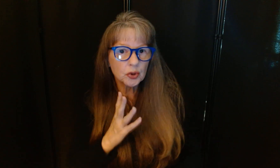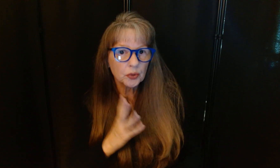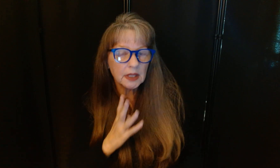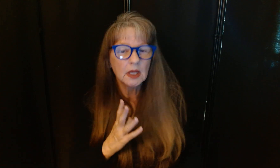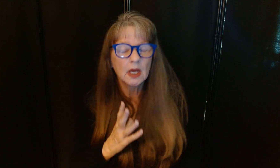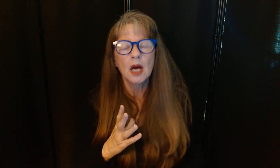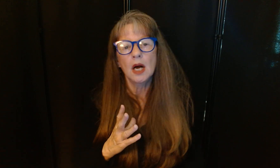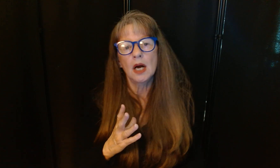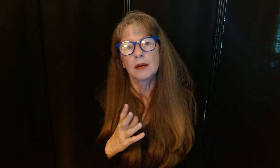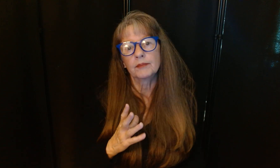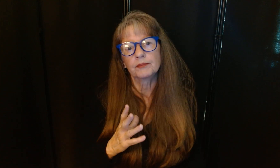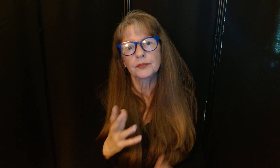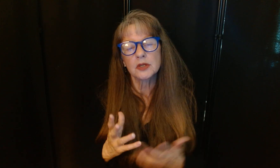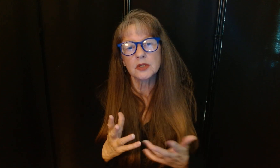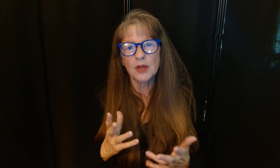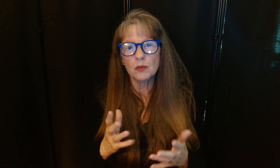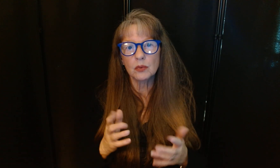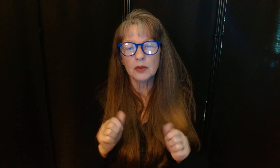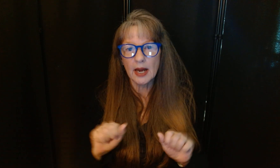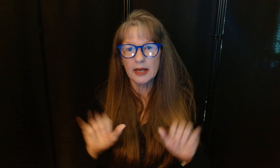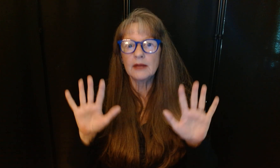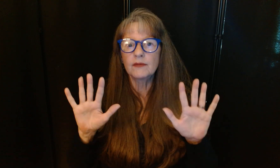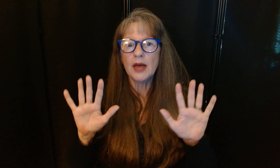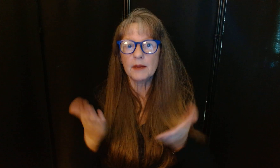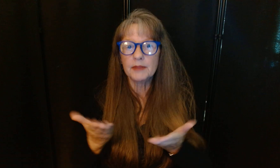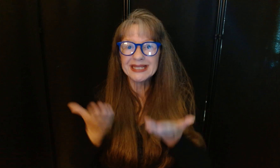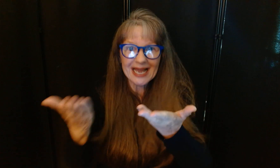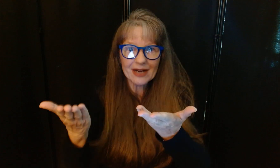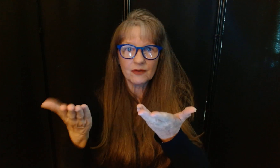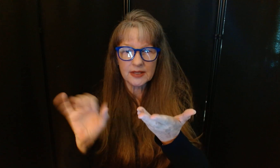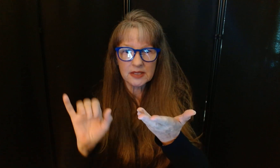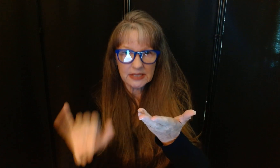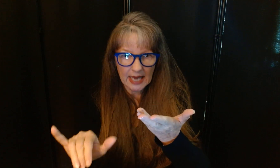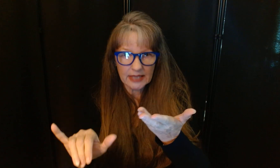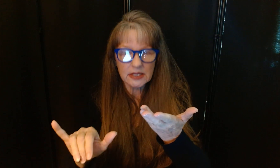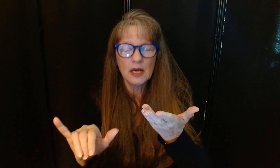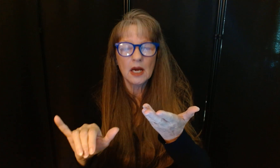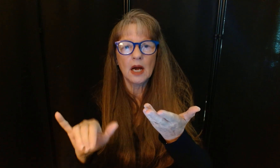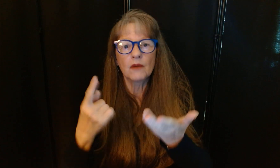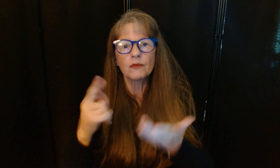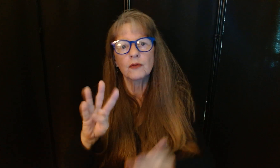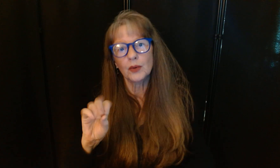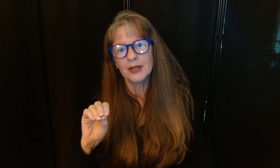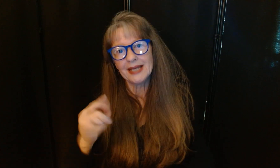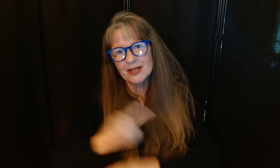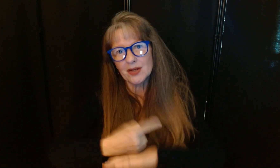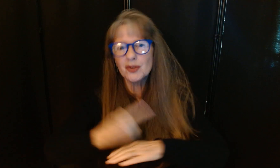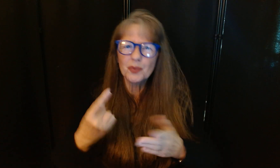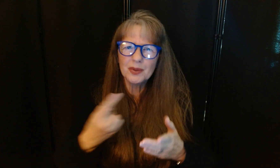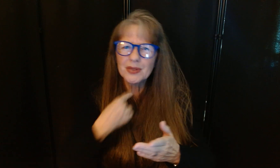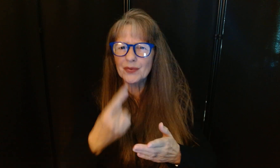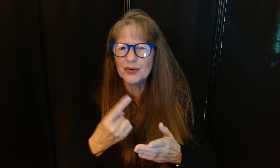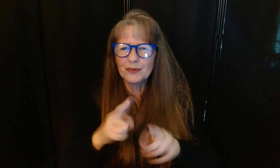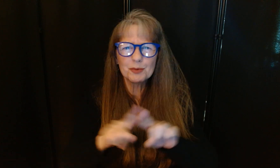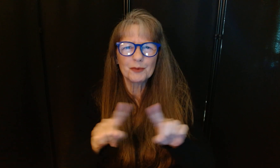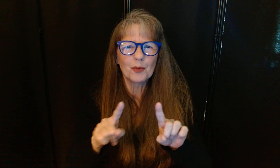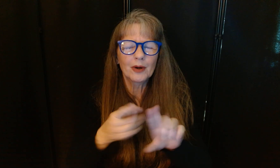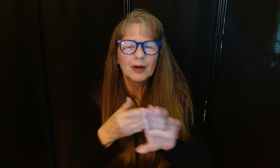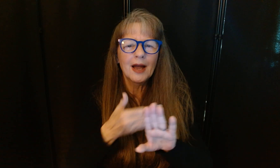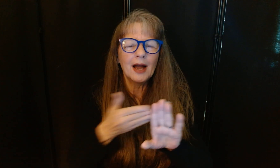luxury. So they will kind of give that up and sacrifice that for 40 days. I just want to tell the difference before I